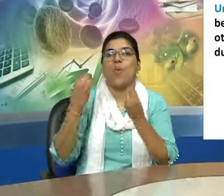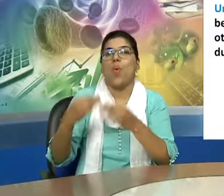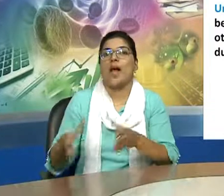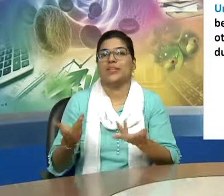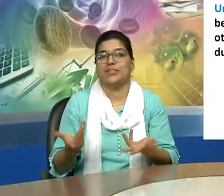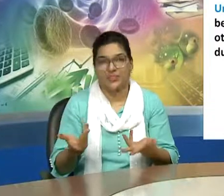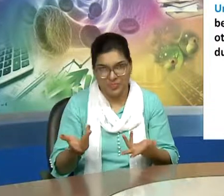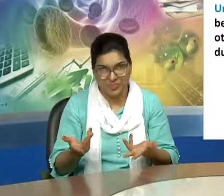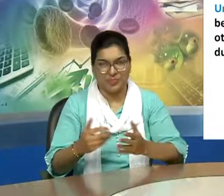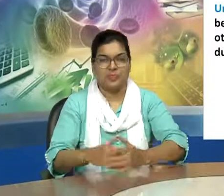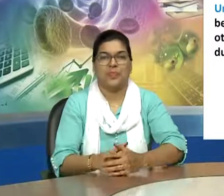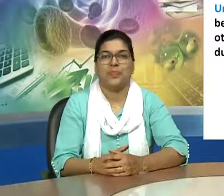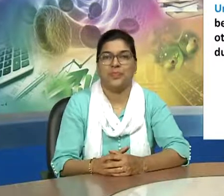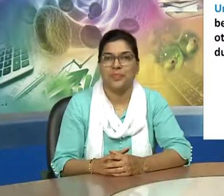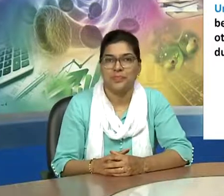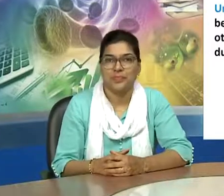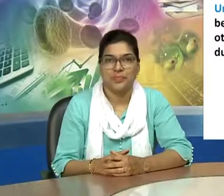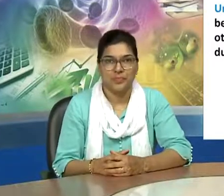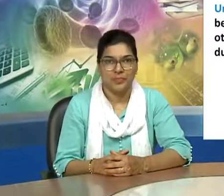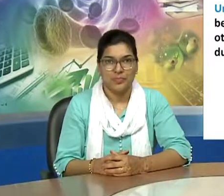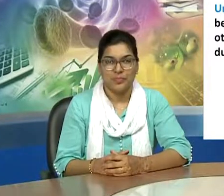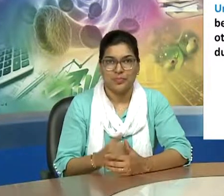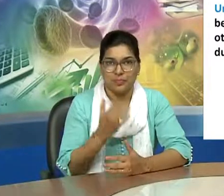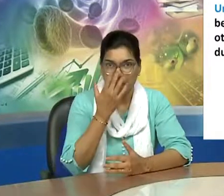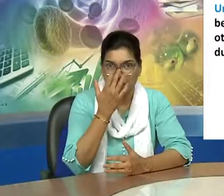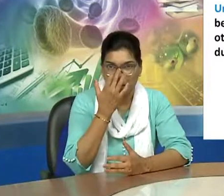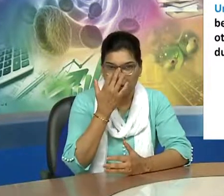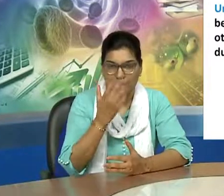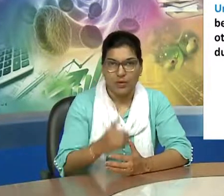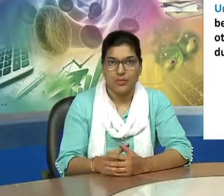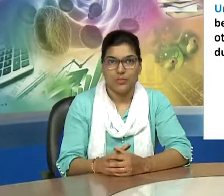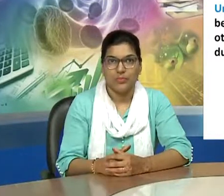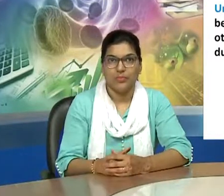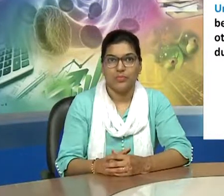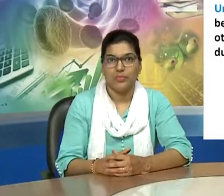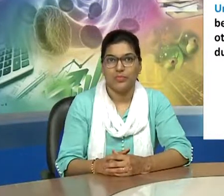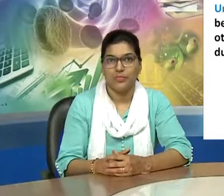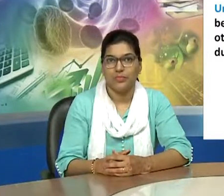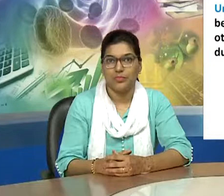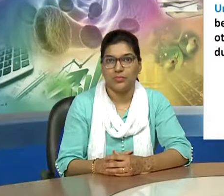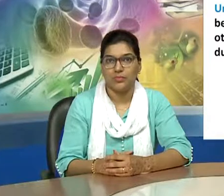not used in a proper way. That is because of dumping of the mining waste.